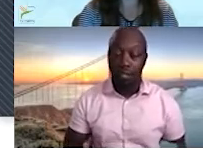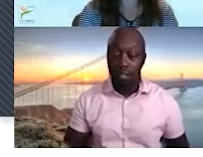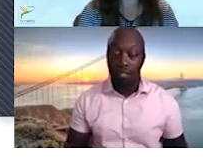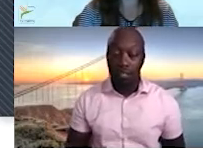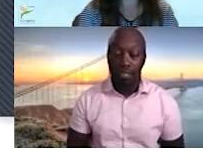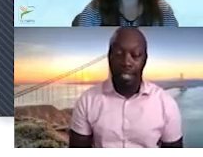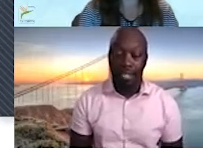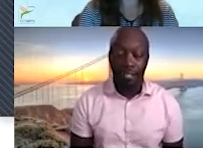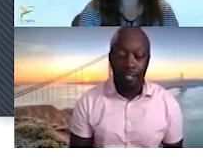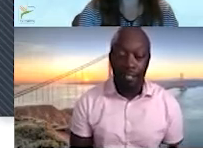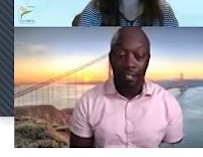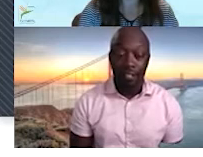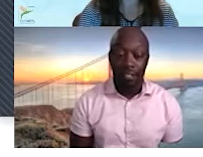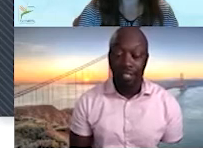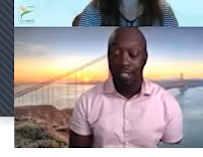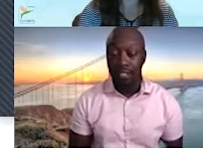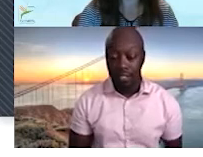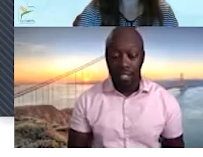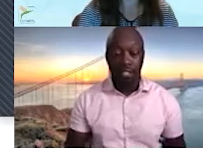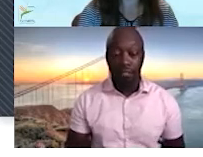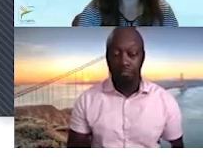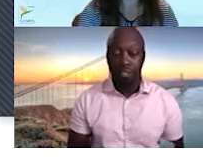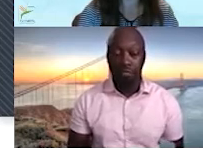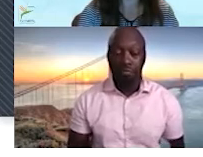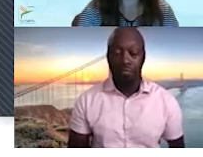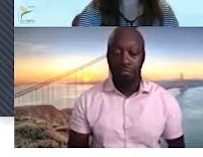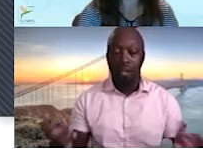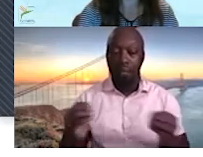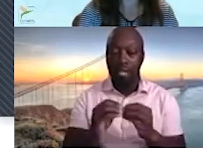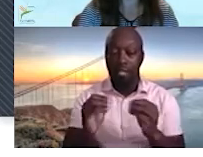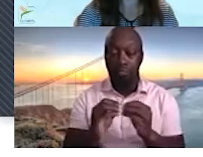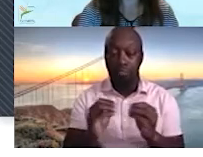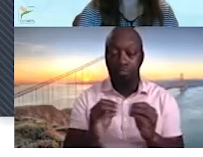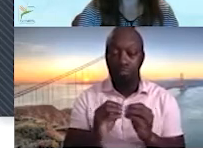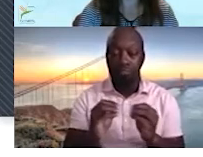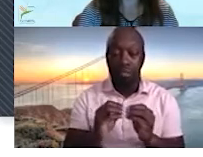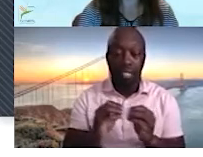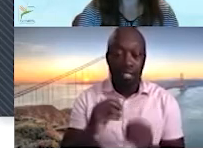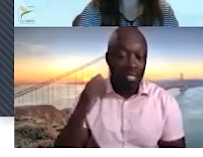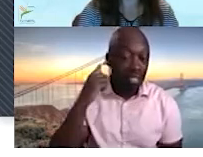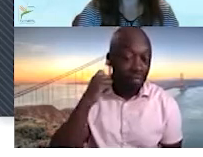and you want to learn some signs. That's actually, just more, más. So they still have to